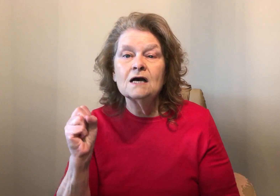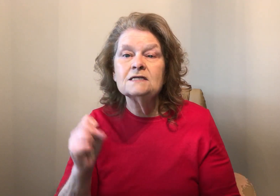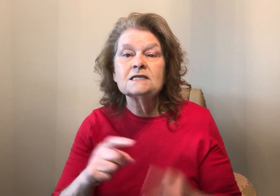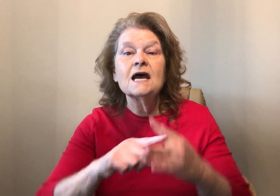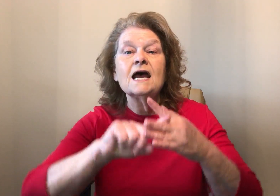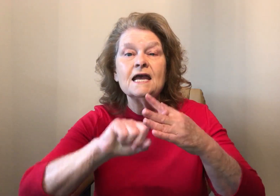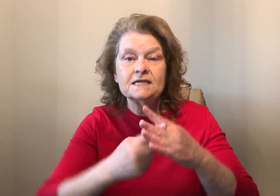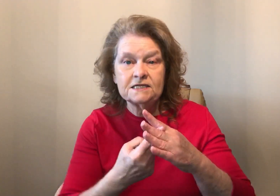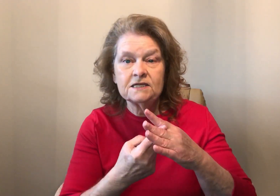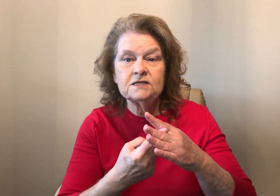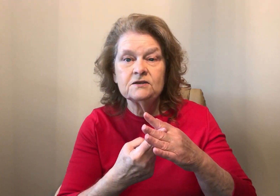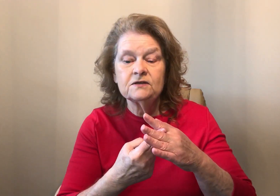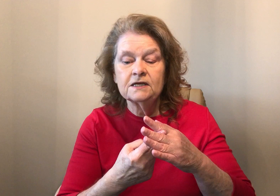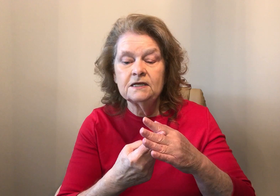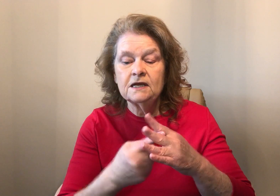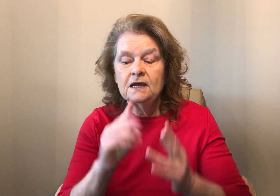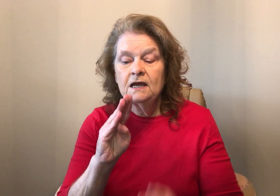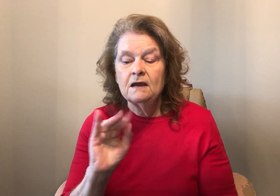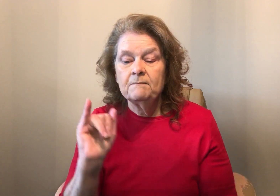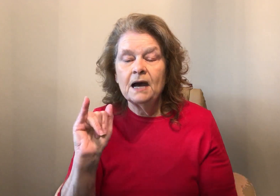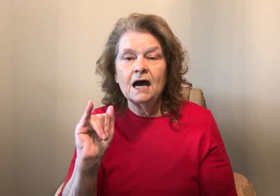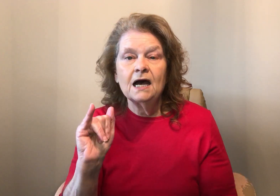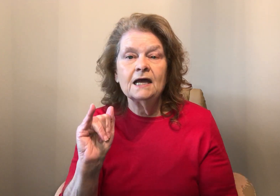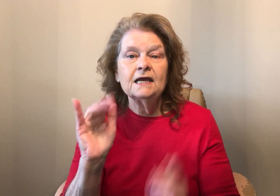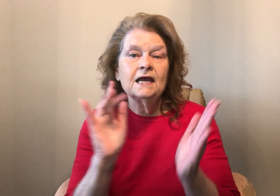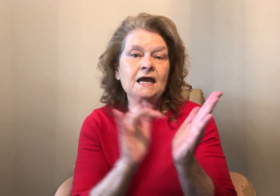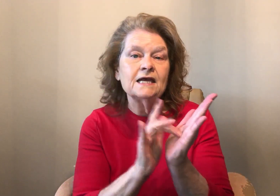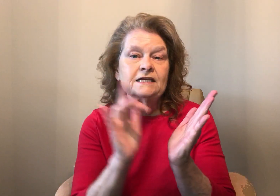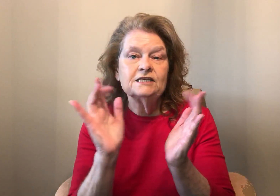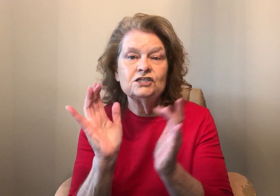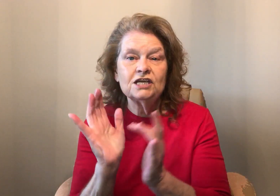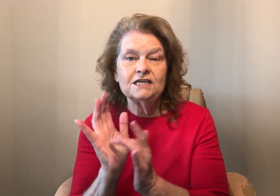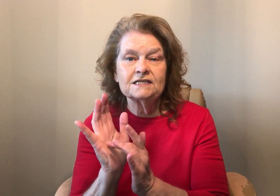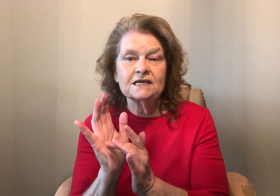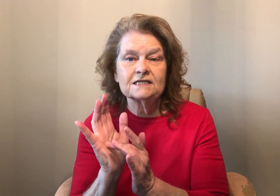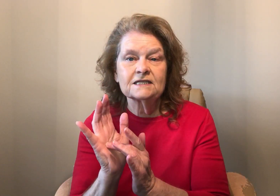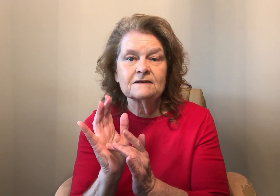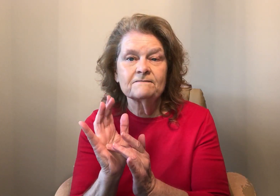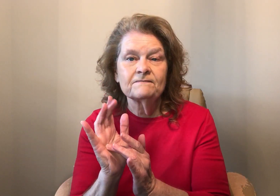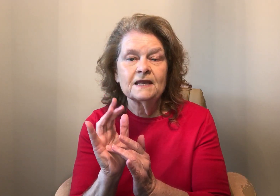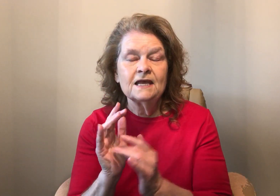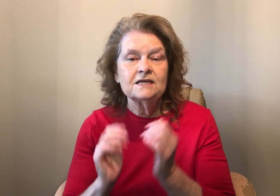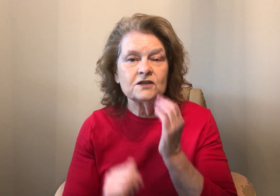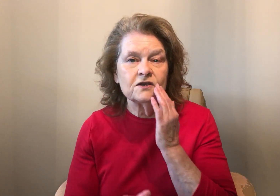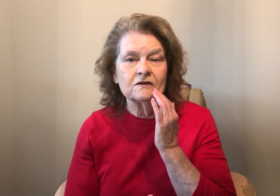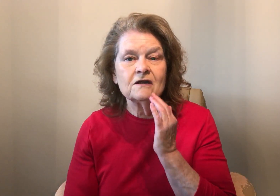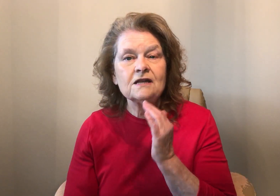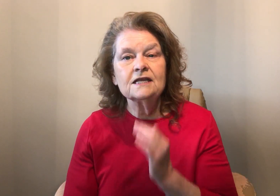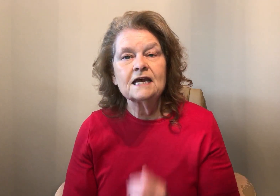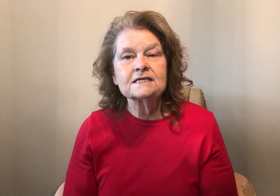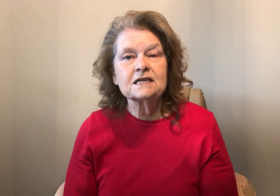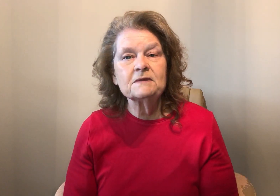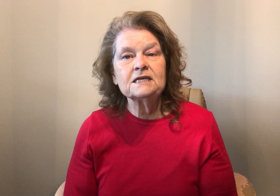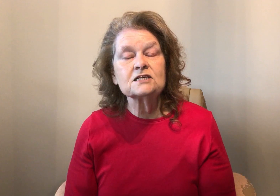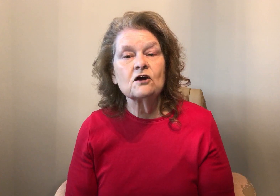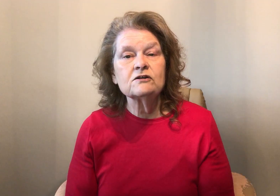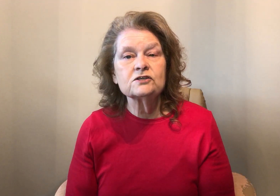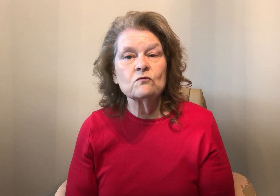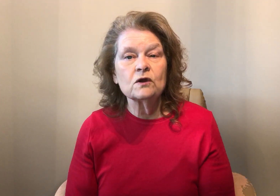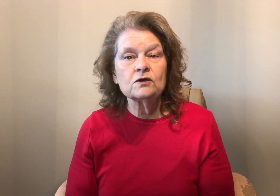was instituted by Jesus. So you're learning that some of these larger